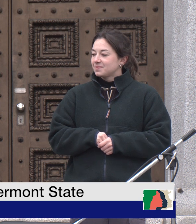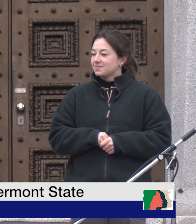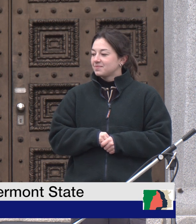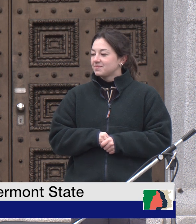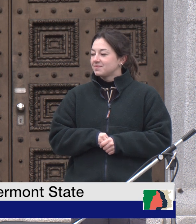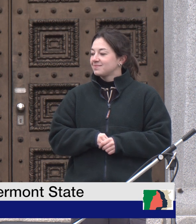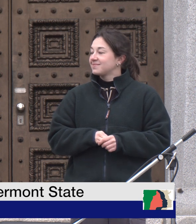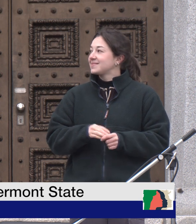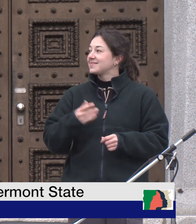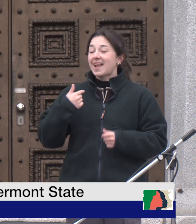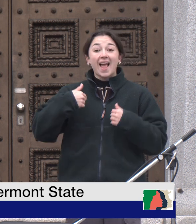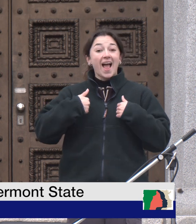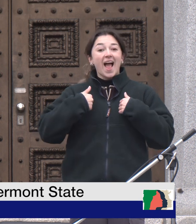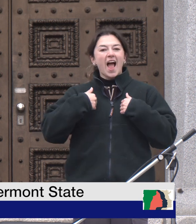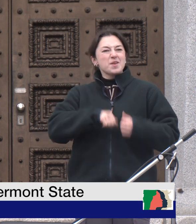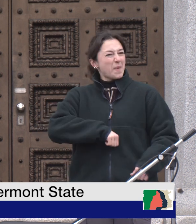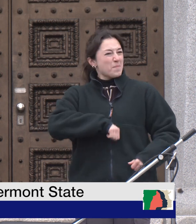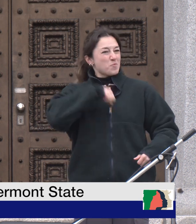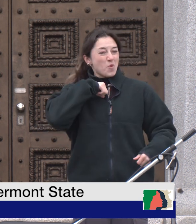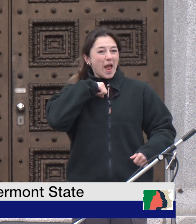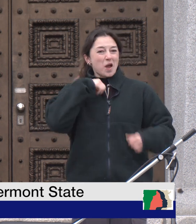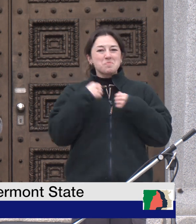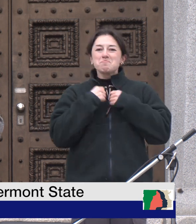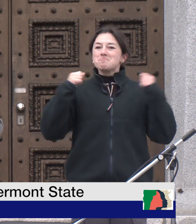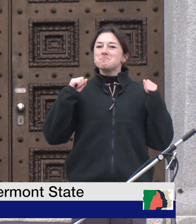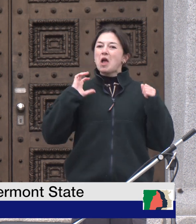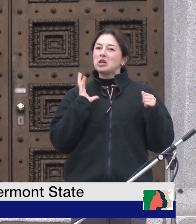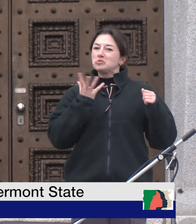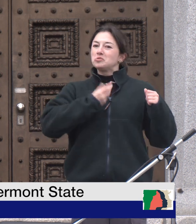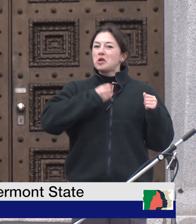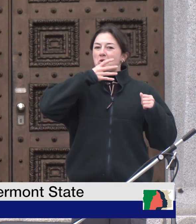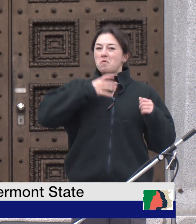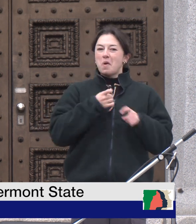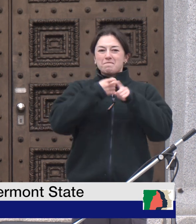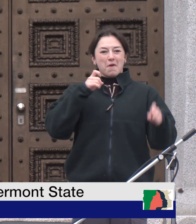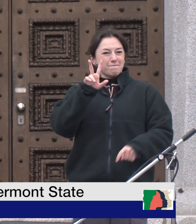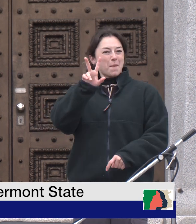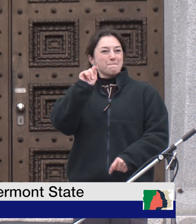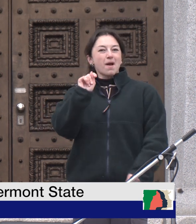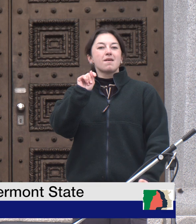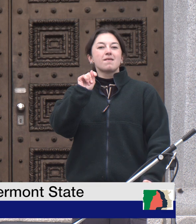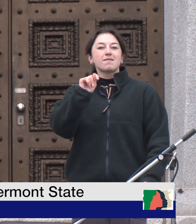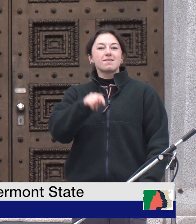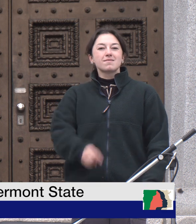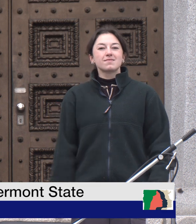I am a proud and out transgender woman from Vermont.